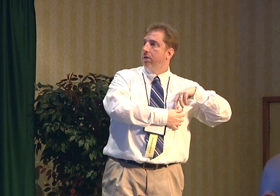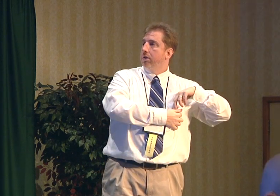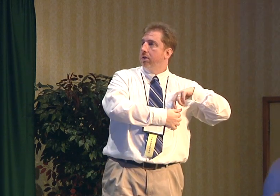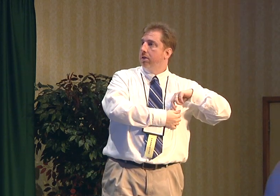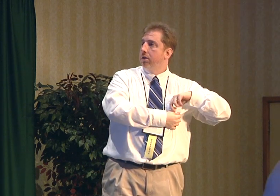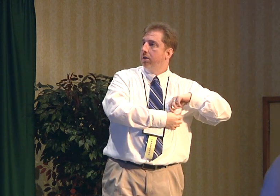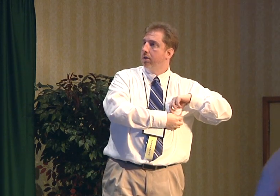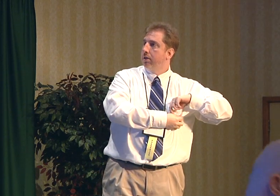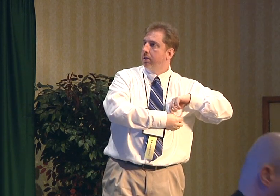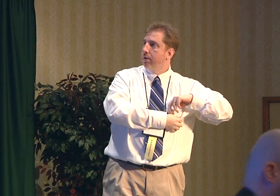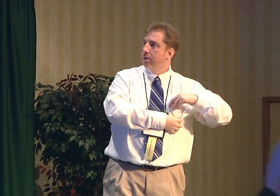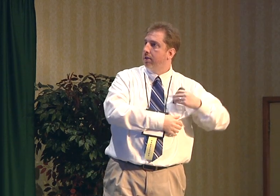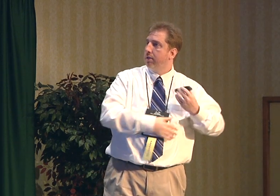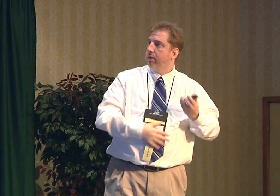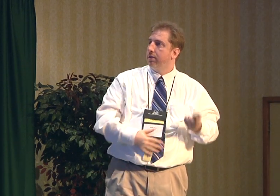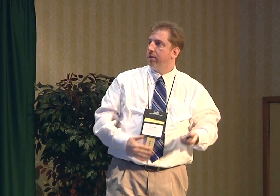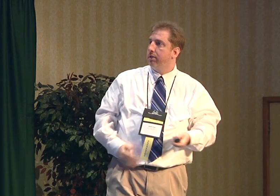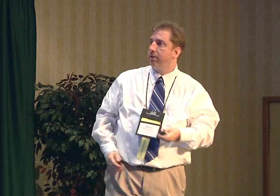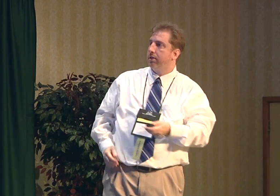which should be on the screen here in a moment.